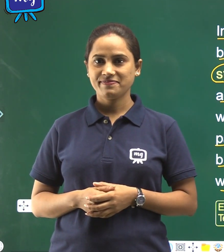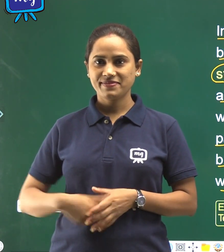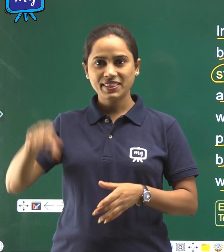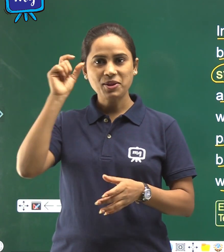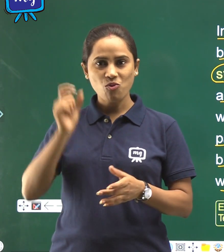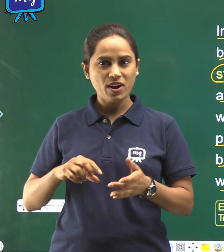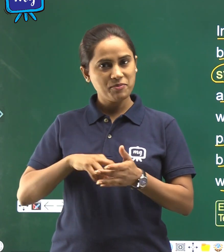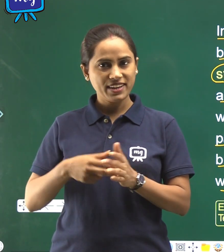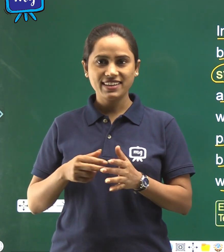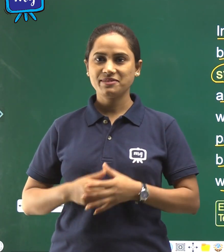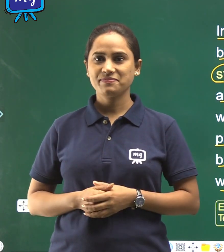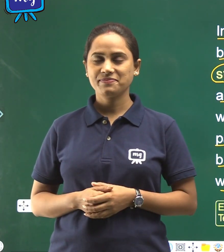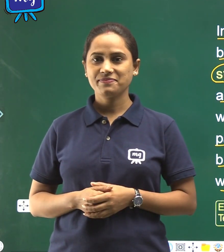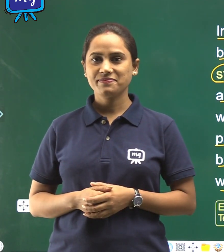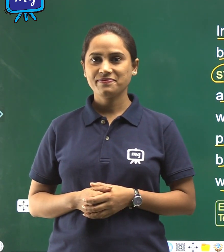Word meaning: